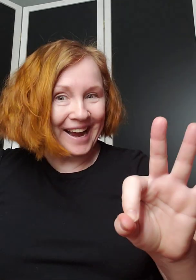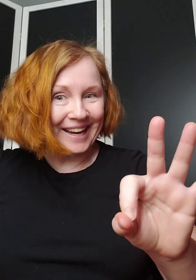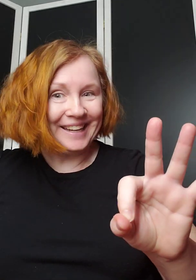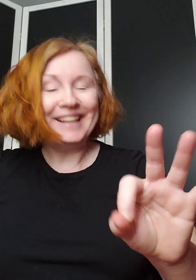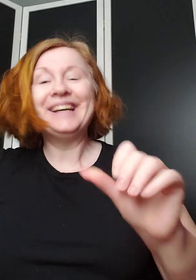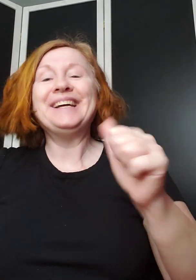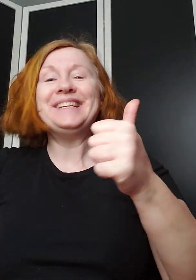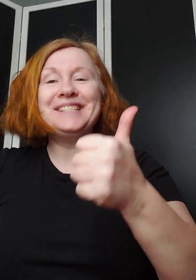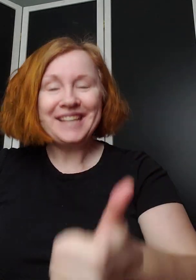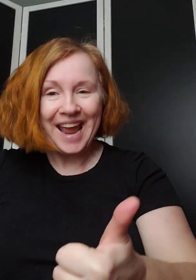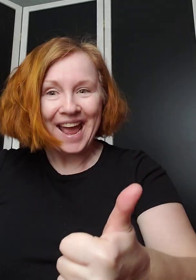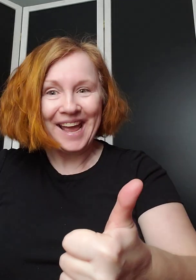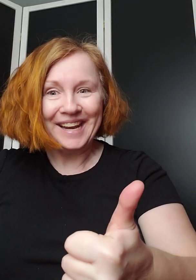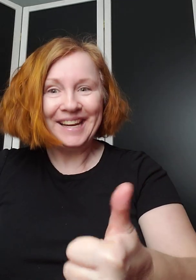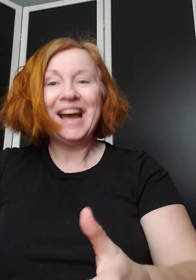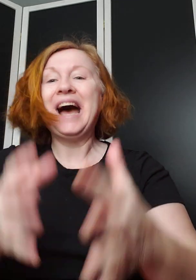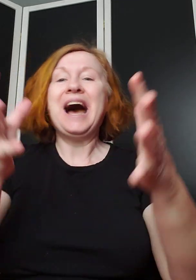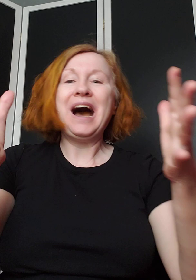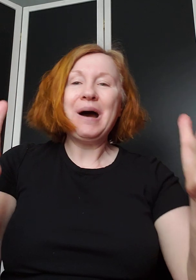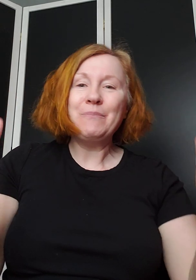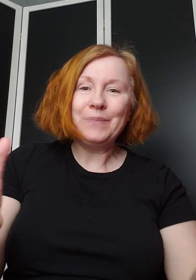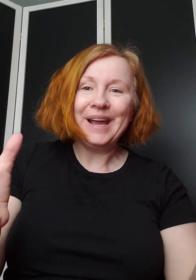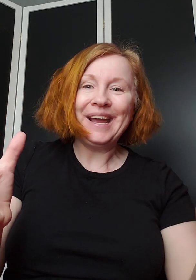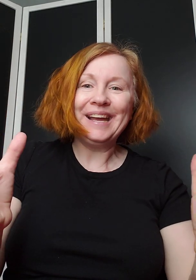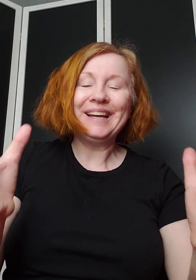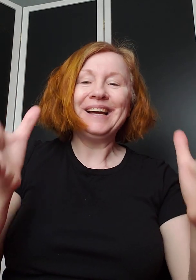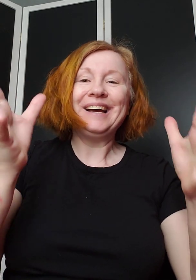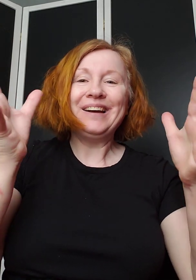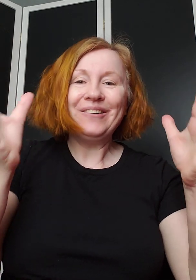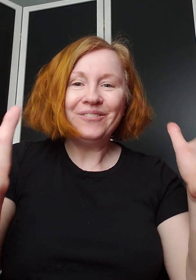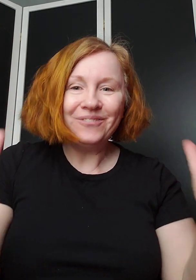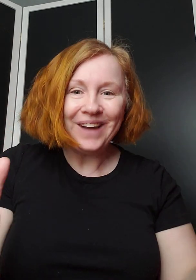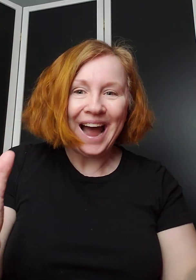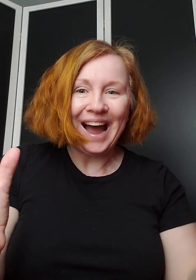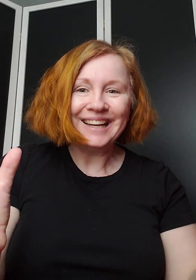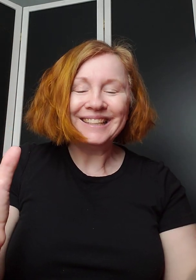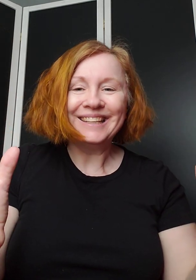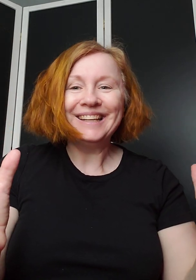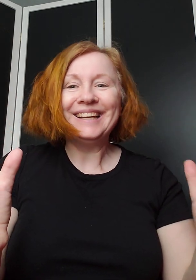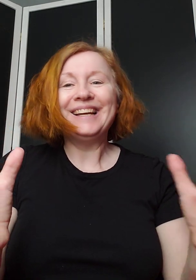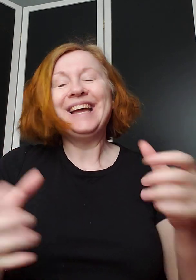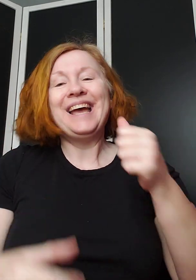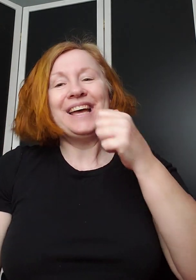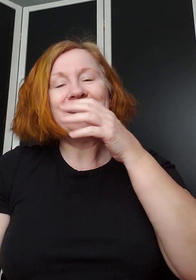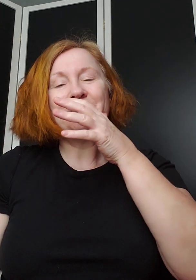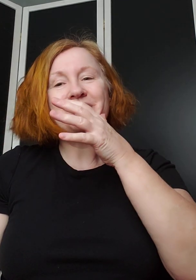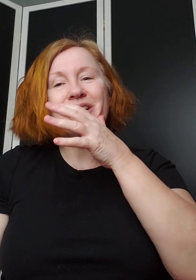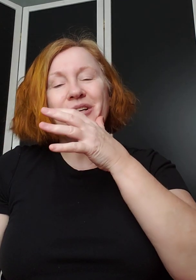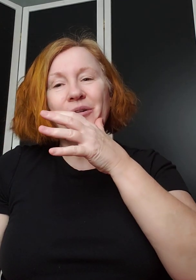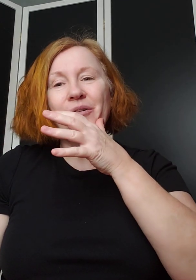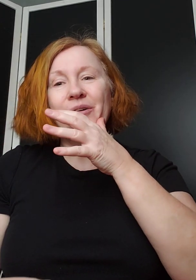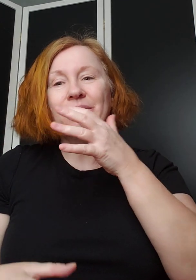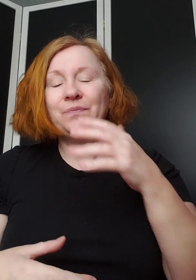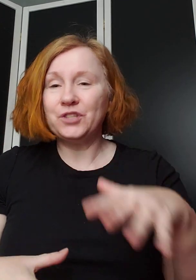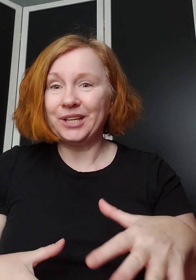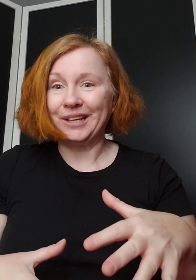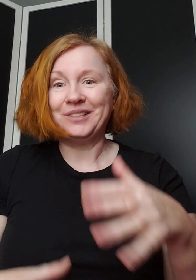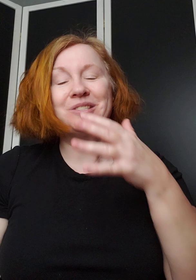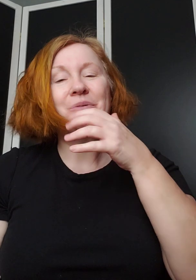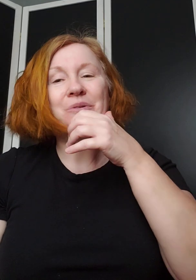9, 10, a big fat, and it's a girl chicken. So it would